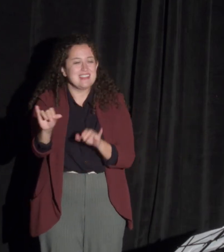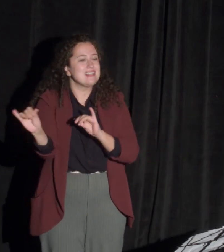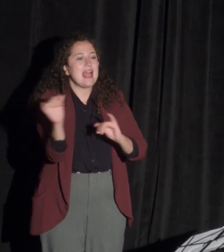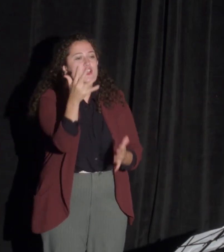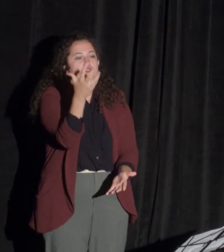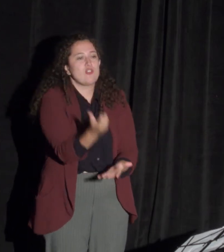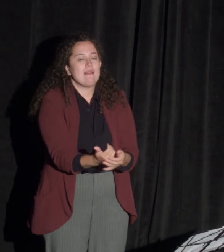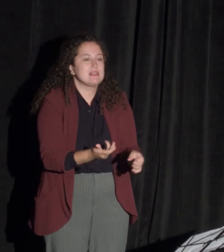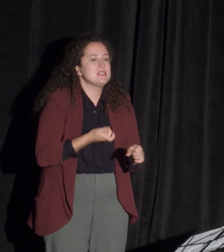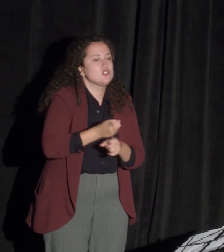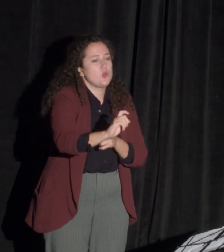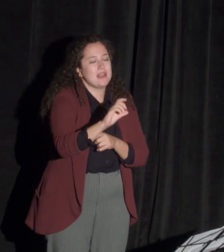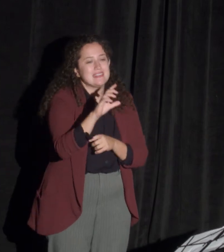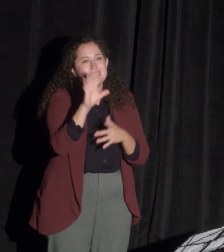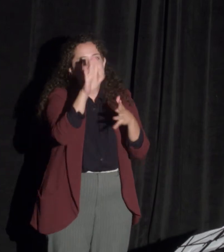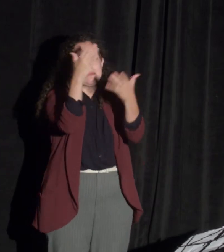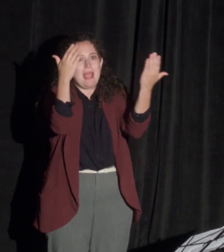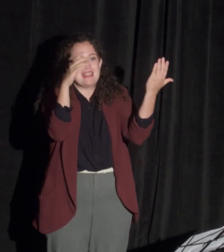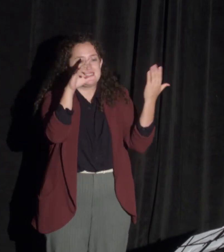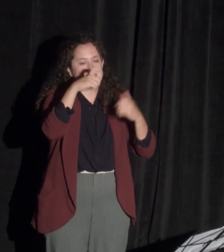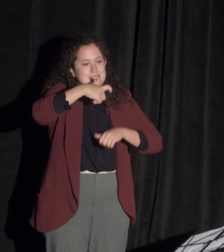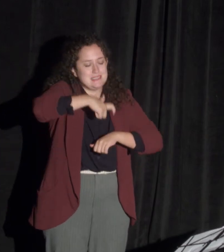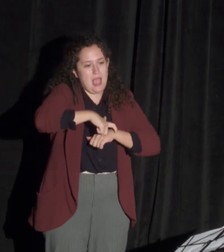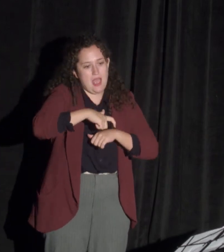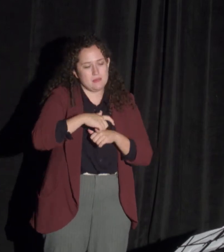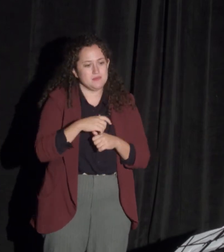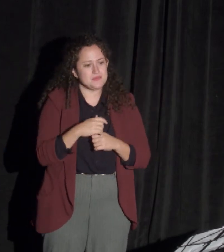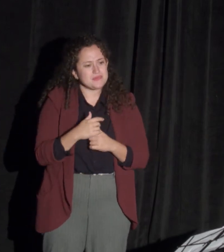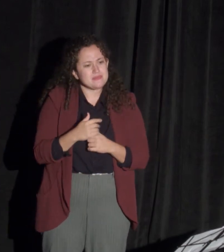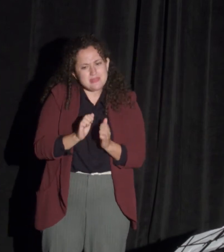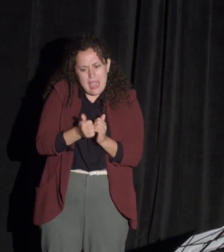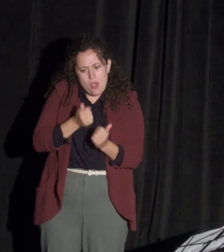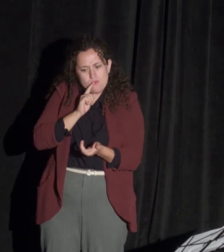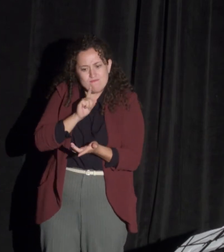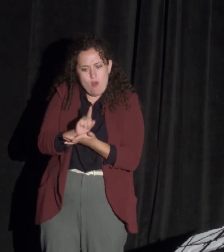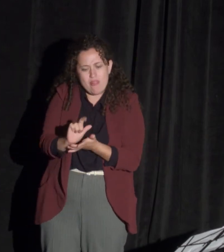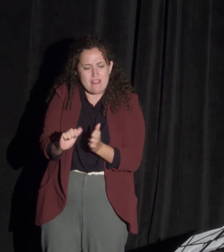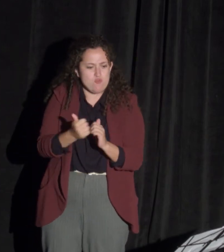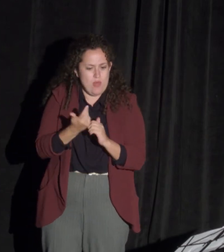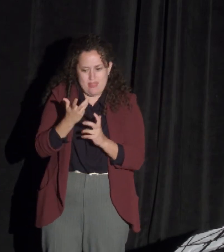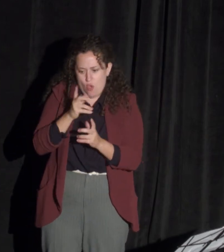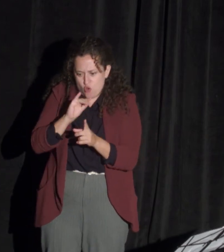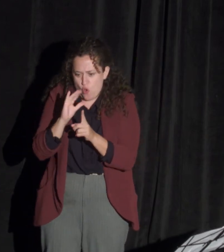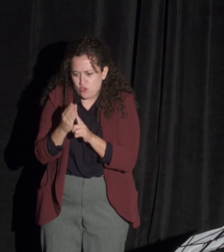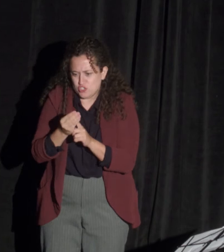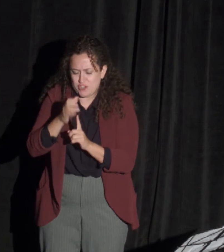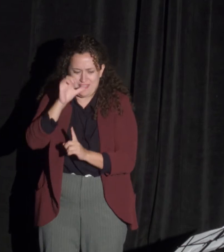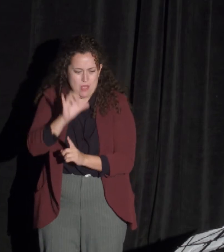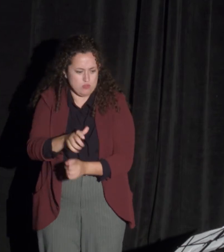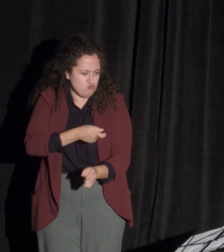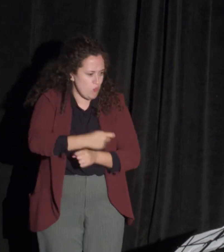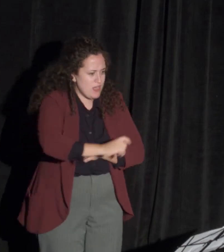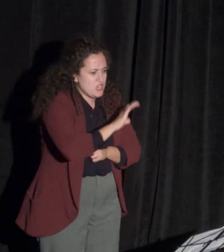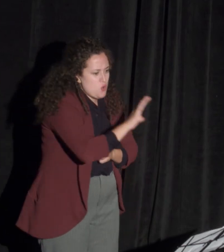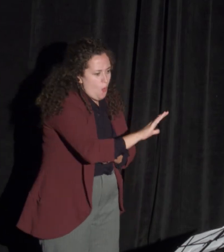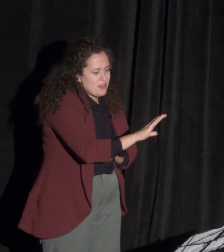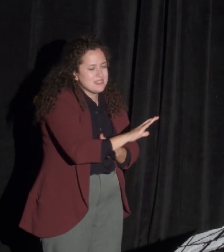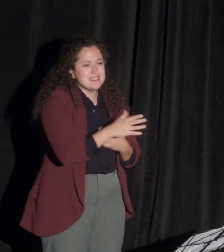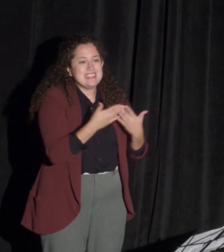Called Empire was about what to do about falling in love with the culture that was devouring yours, A Desolation Called Peace is about whether there are better